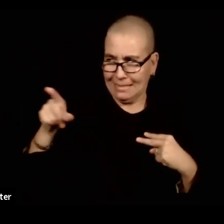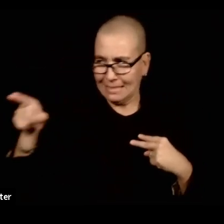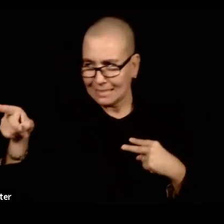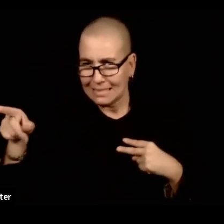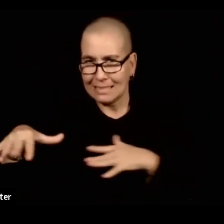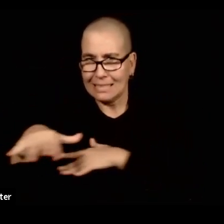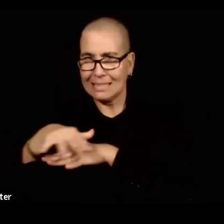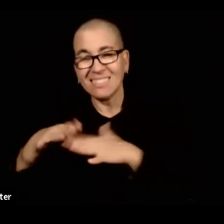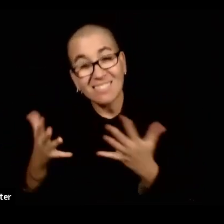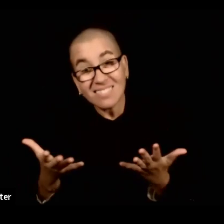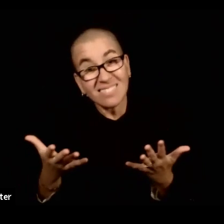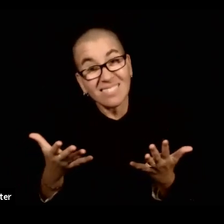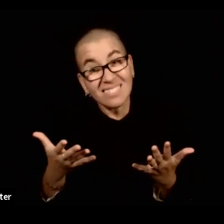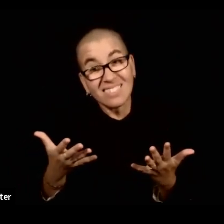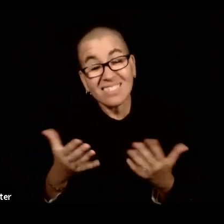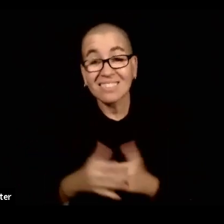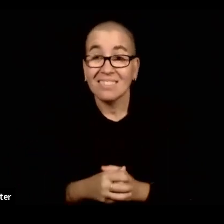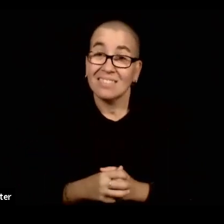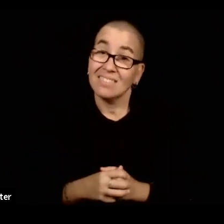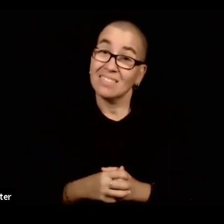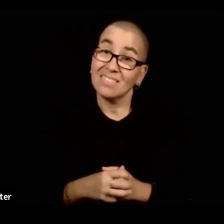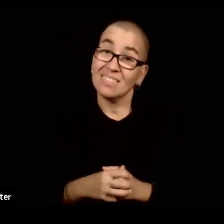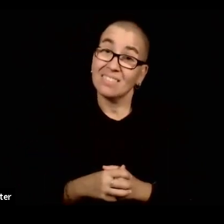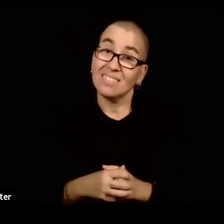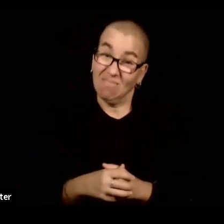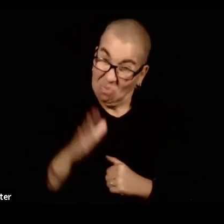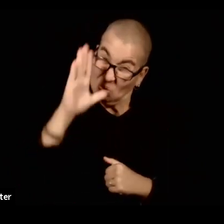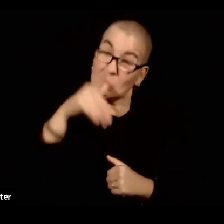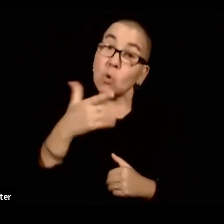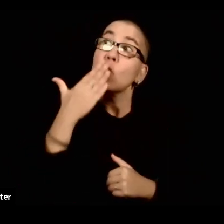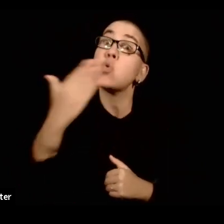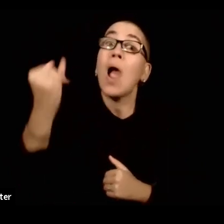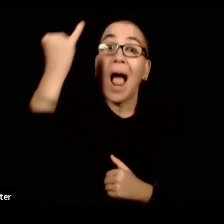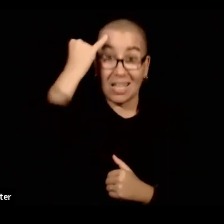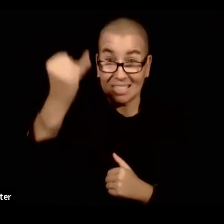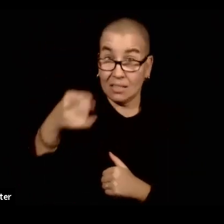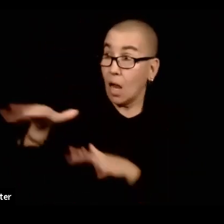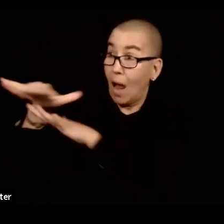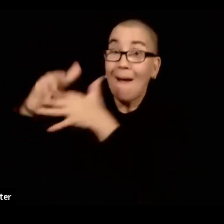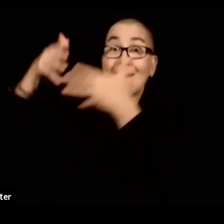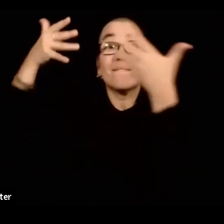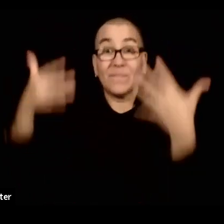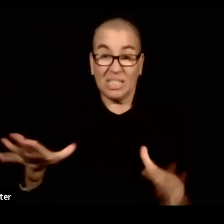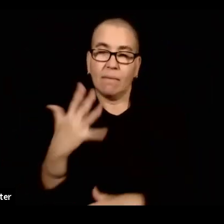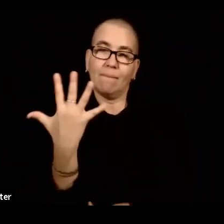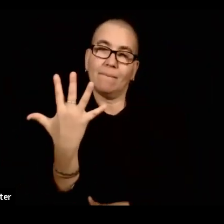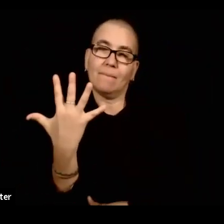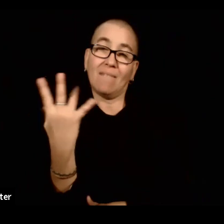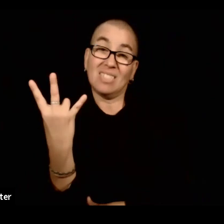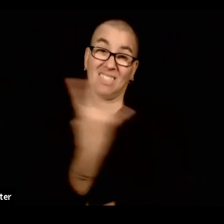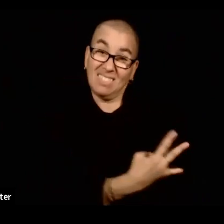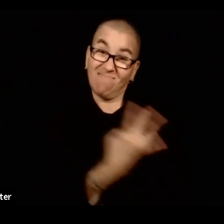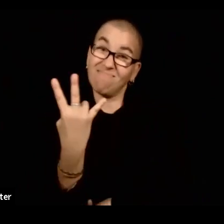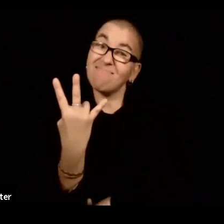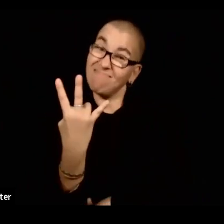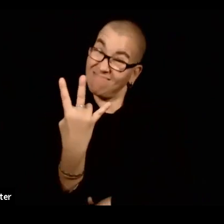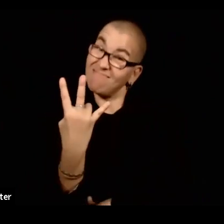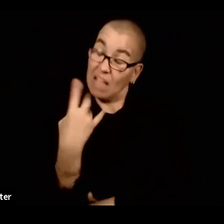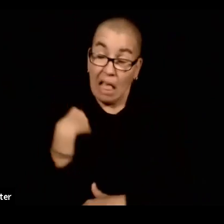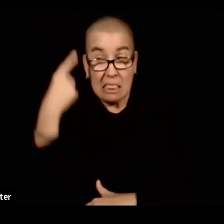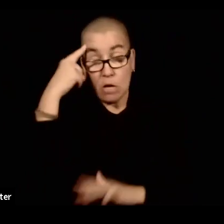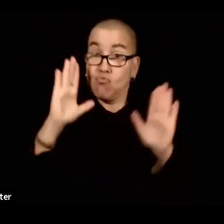5 to 7 days after the event because of the very real potential for spread. But Chris, would you have